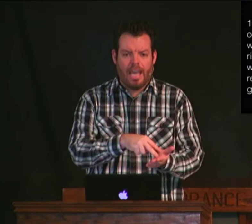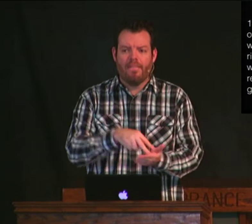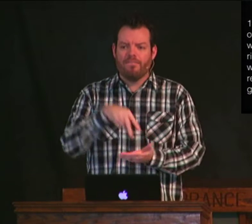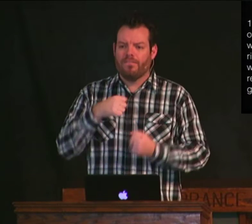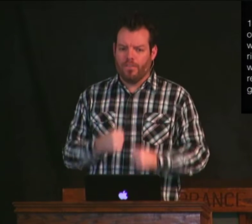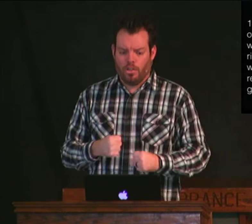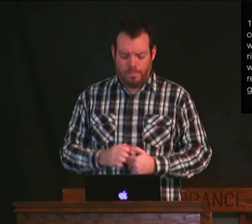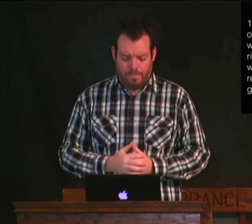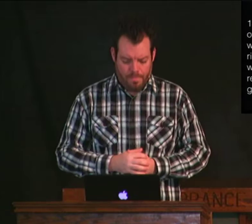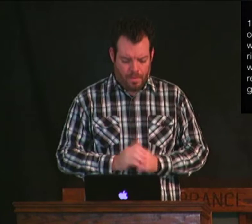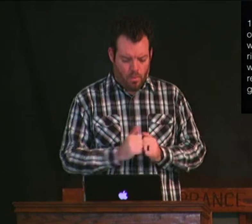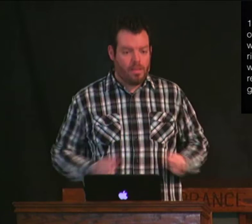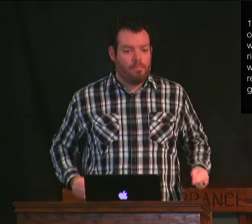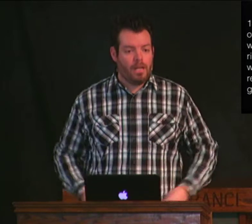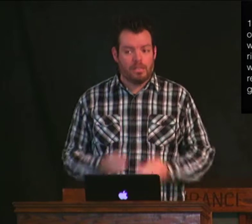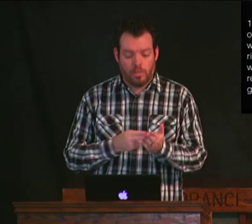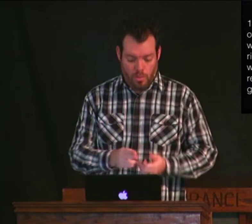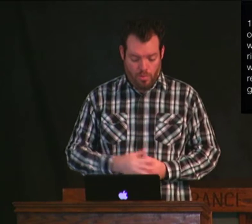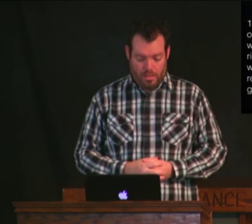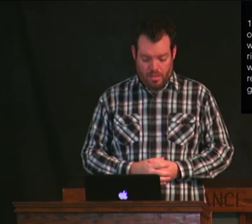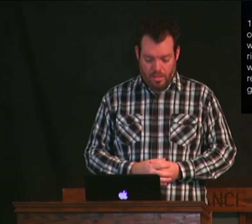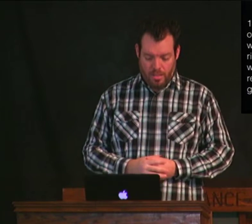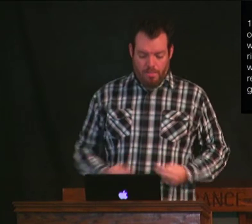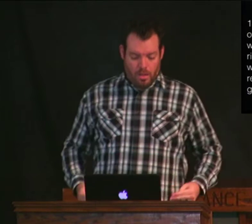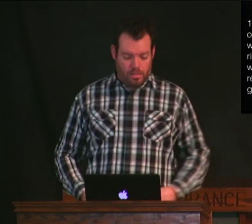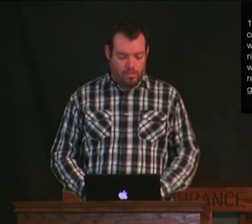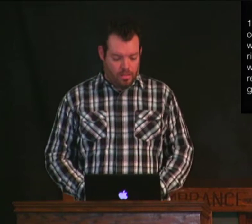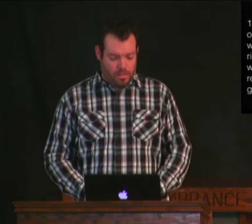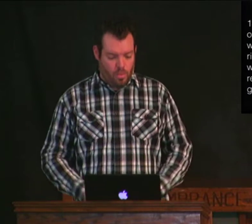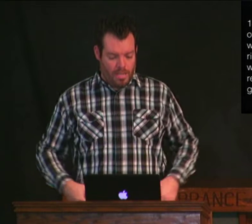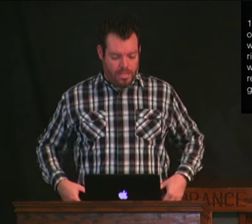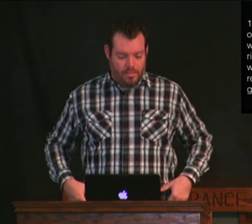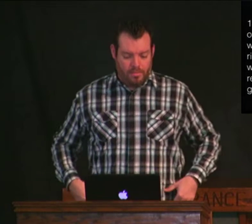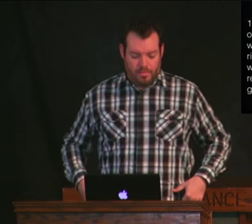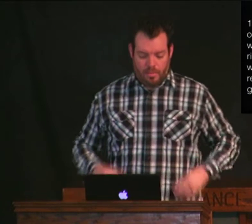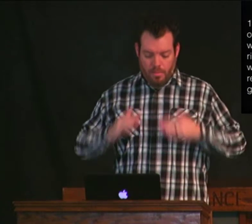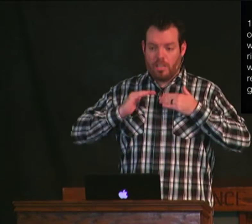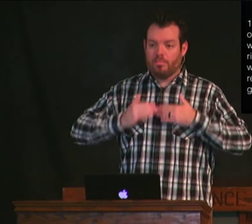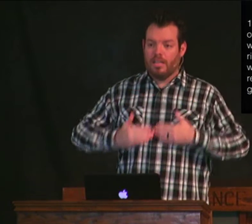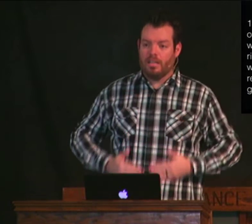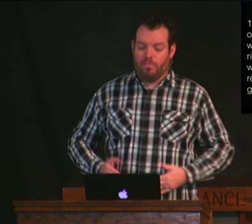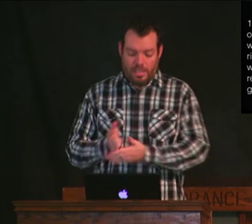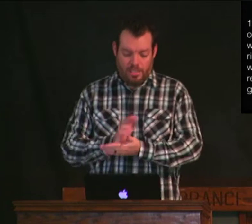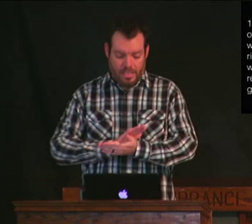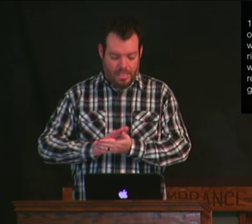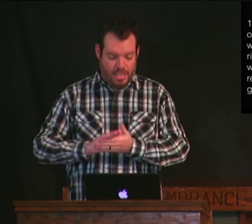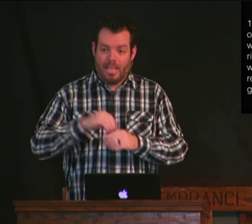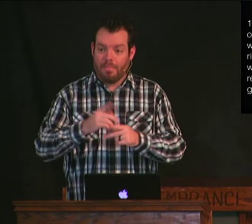stand firm with the belt of truth buckled around your waist, the breastplate of righteousness in